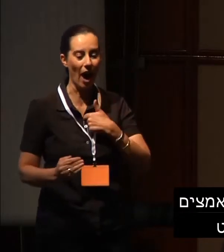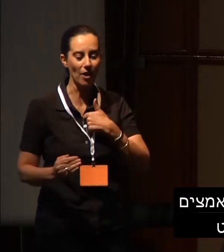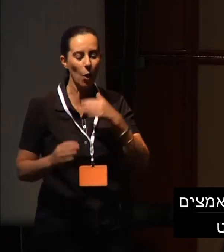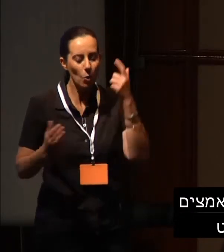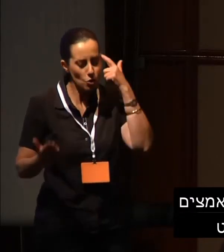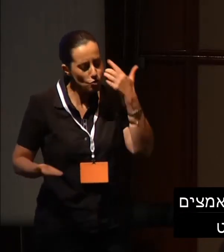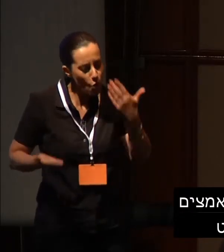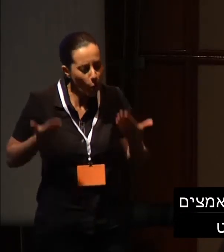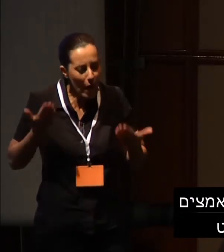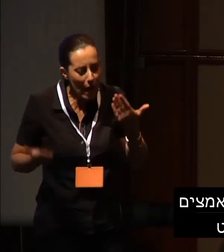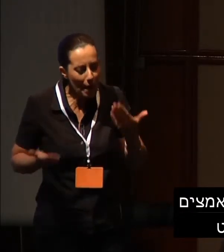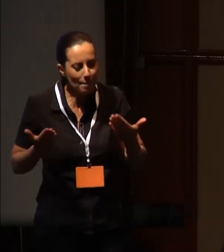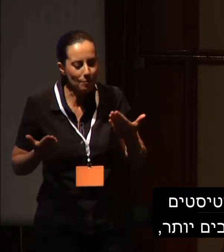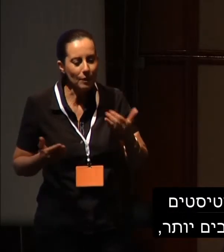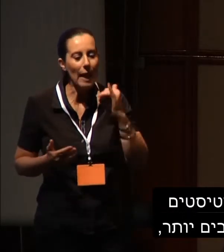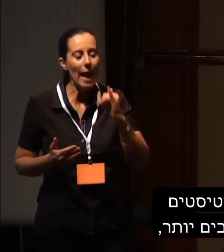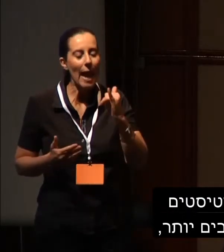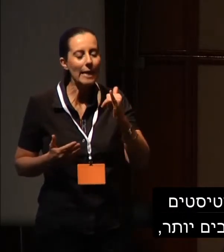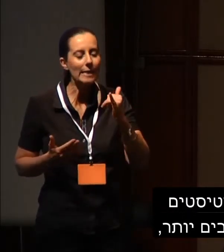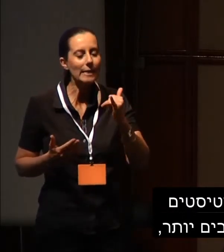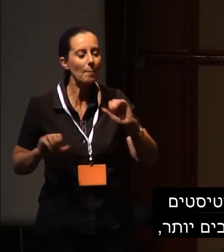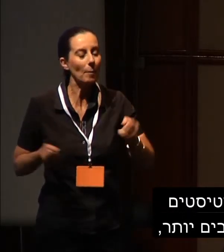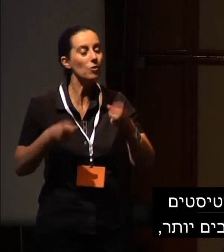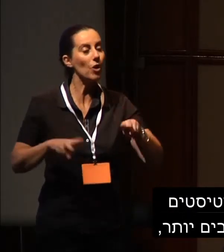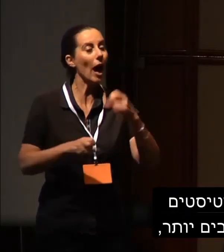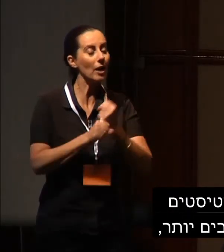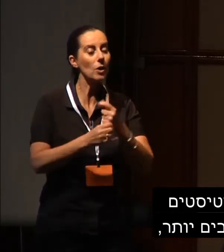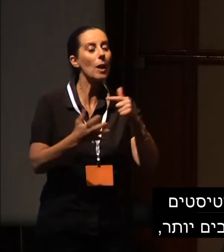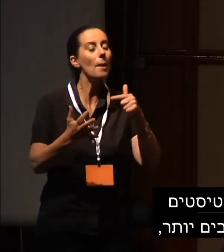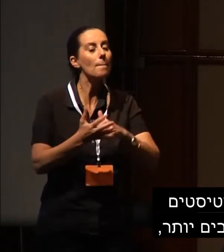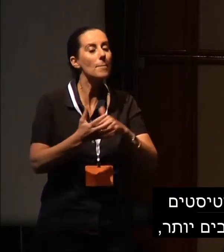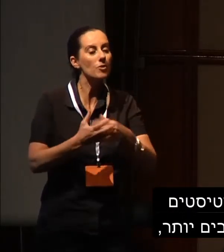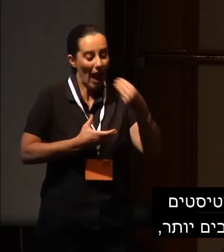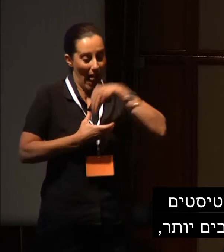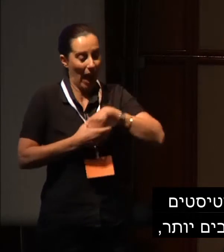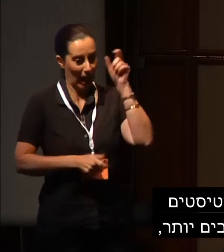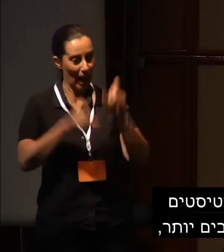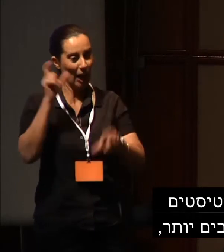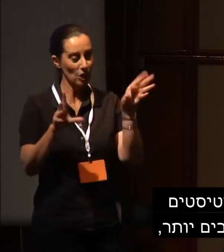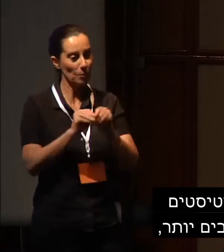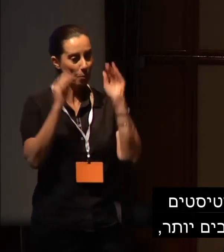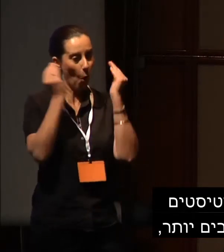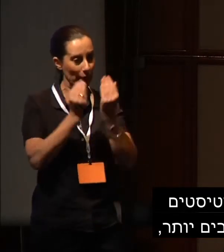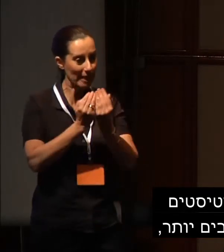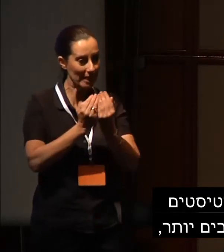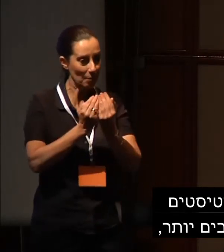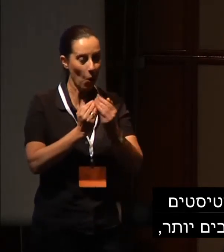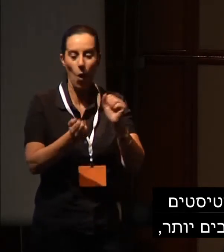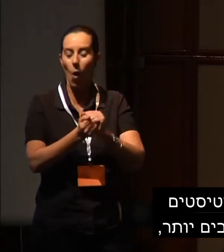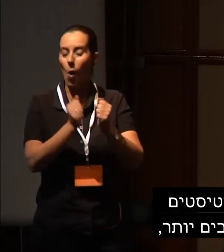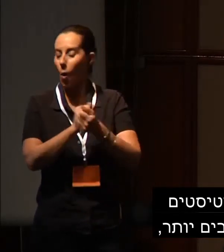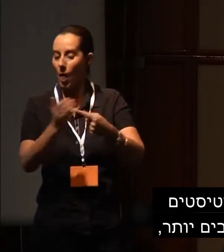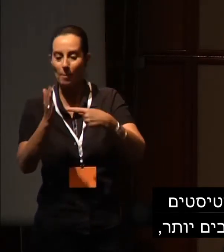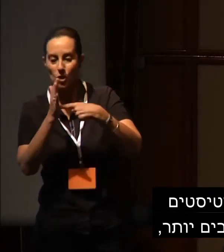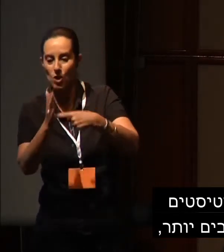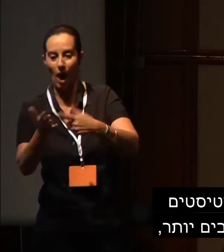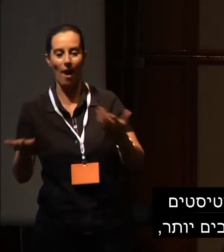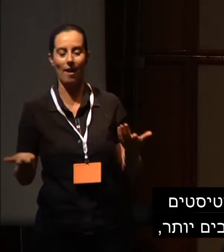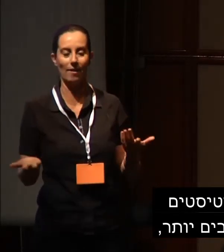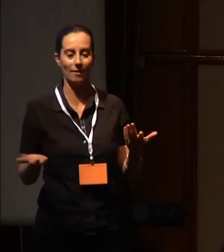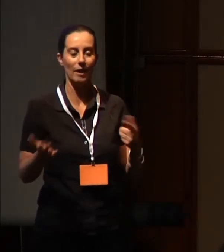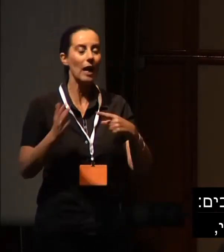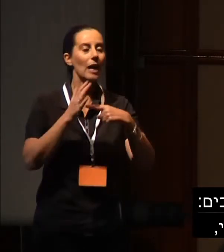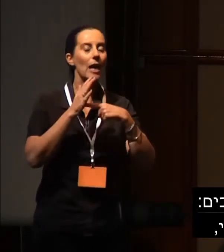example, what efforts can we make to include persons who are autistic, or else to actually provide